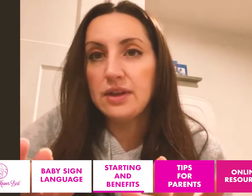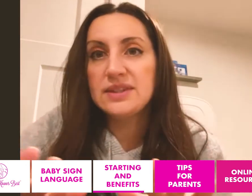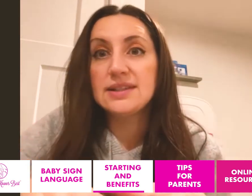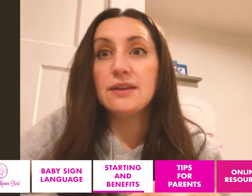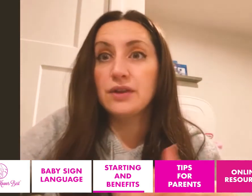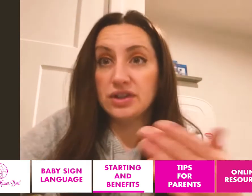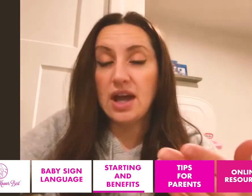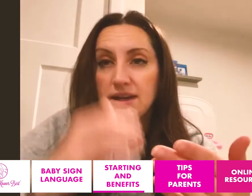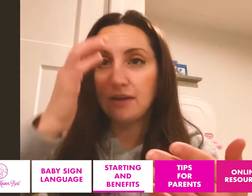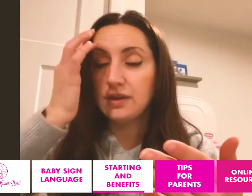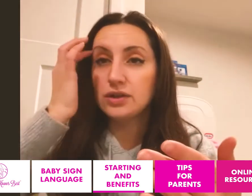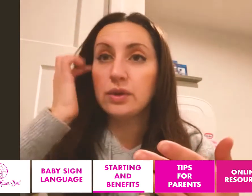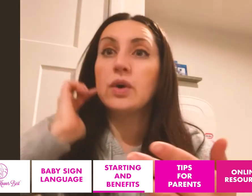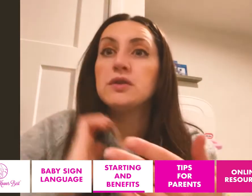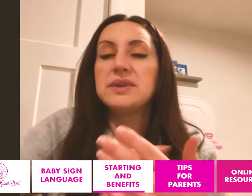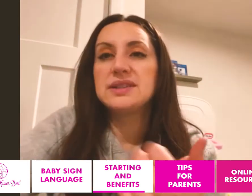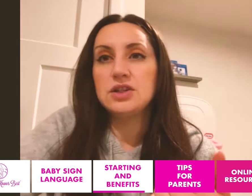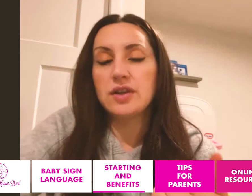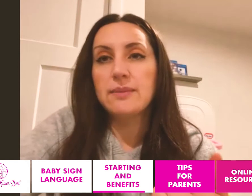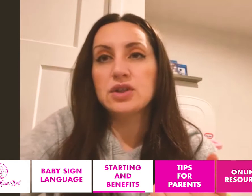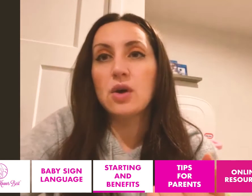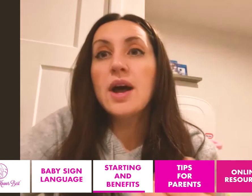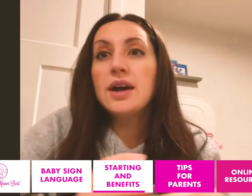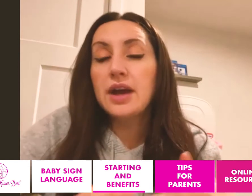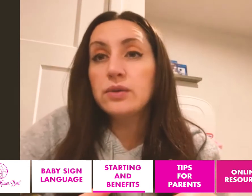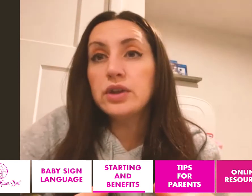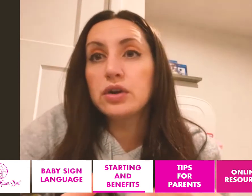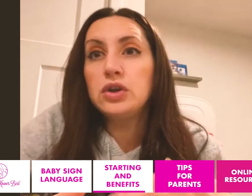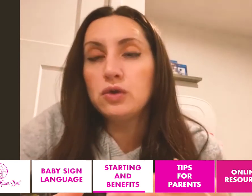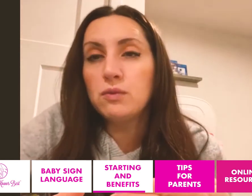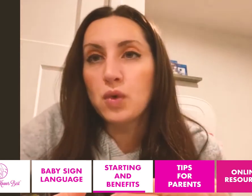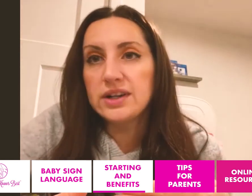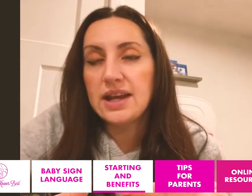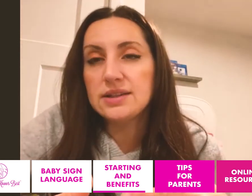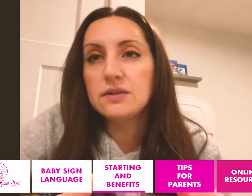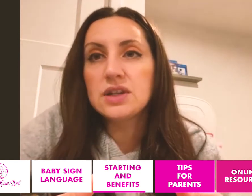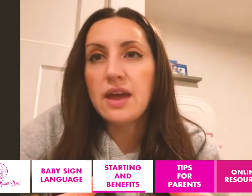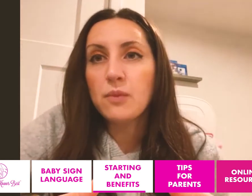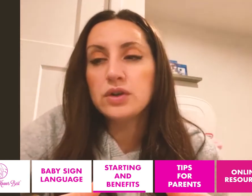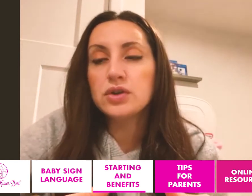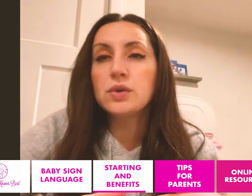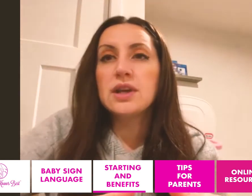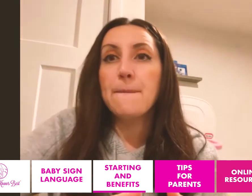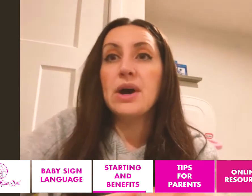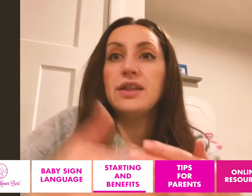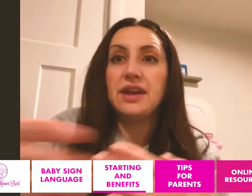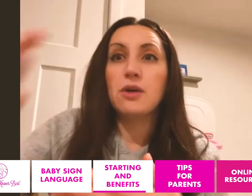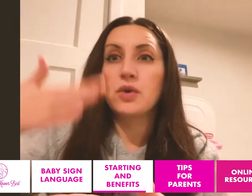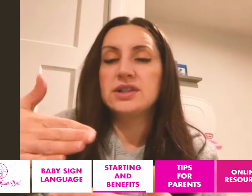to see if they're signing, if they're doing what you've been teaching them. So not only are you more attentive to them when you're doing it, but they're more attentive